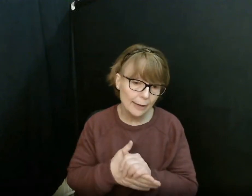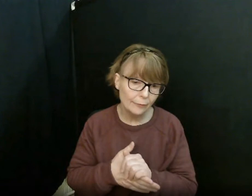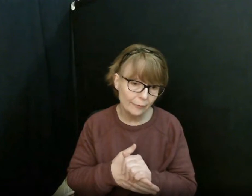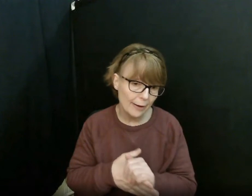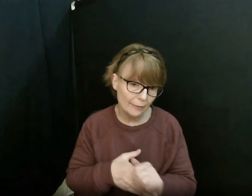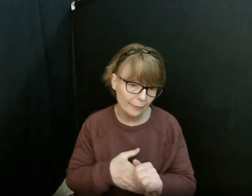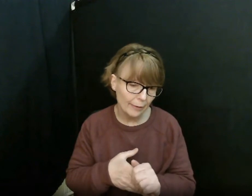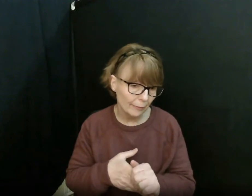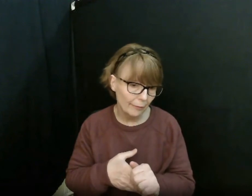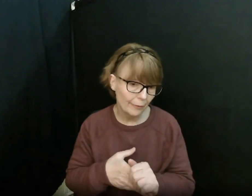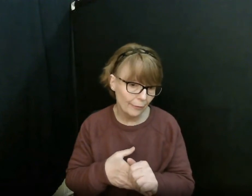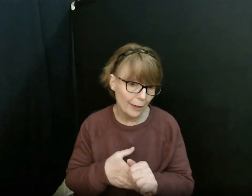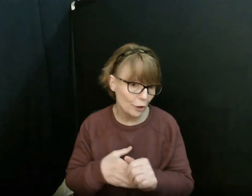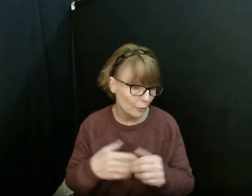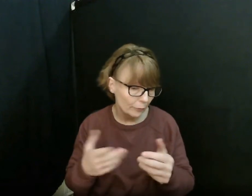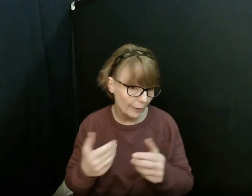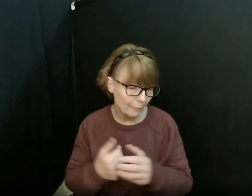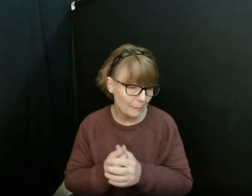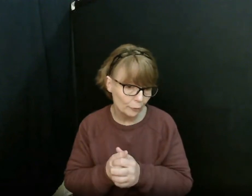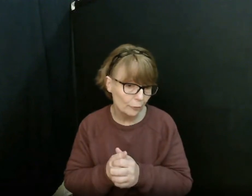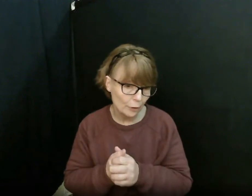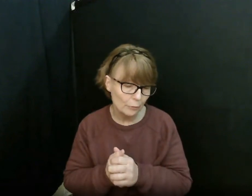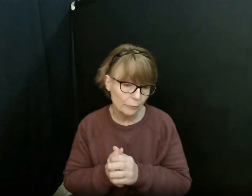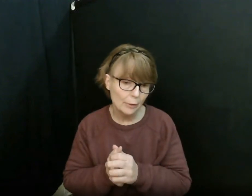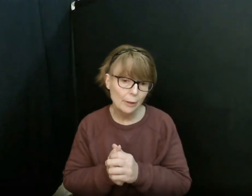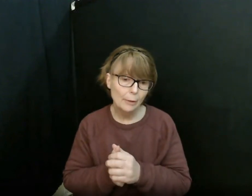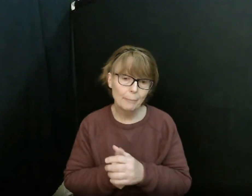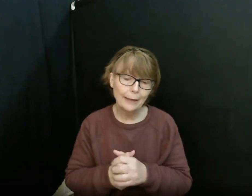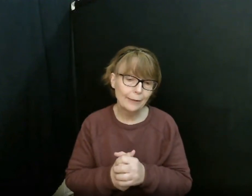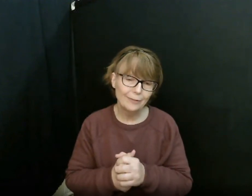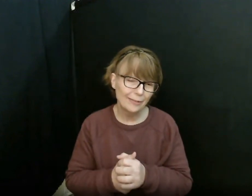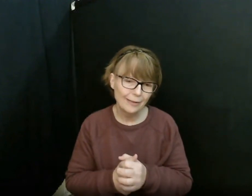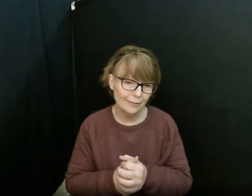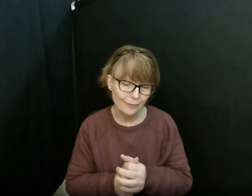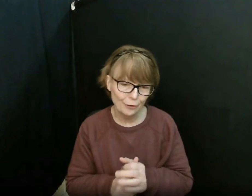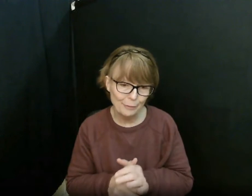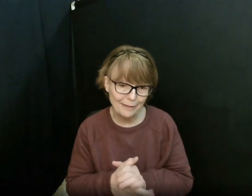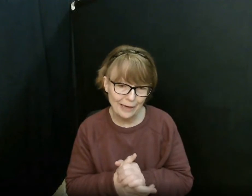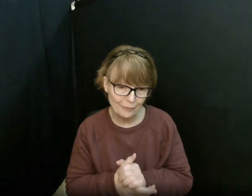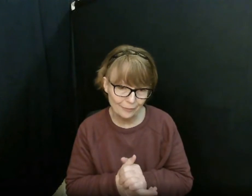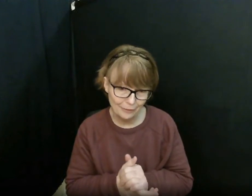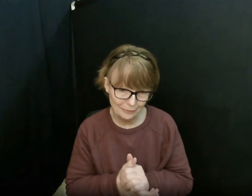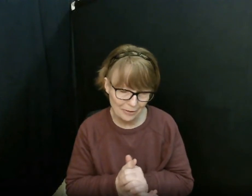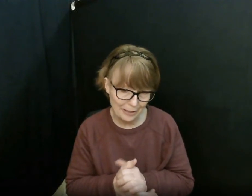initialized signs that they use, that people do use, but it doesn't necessarily mean that it's not